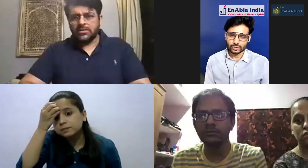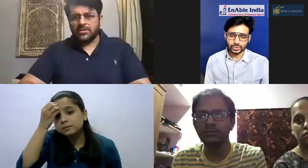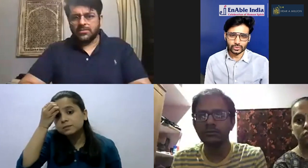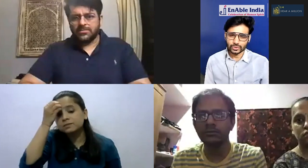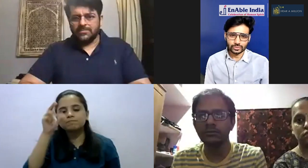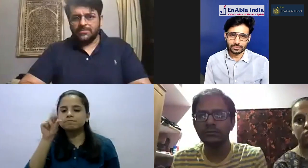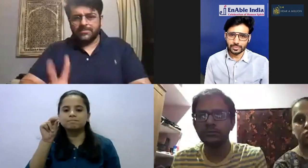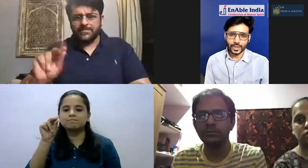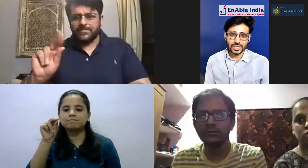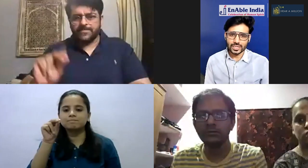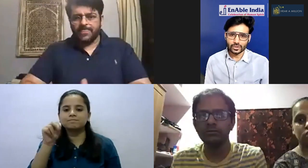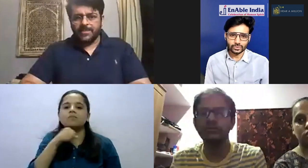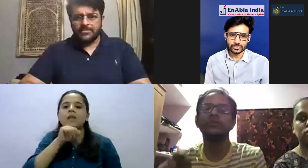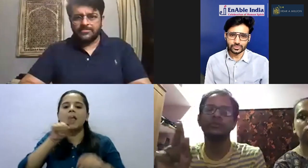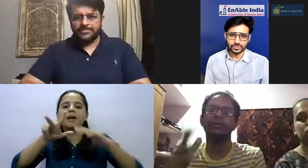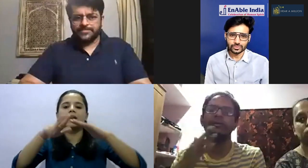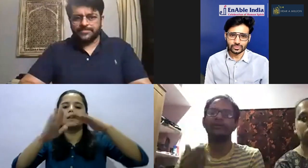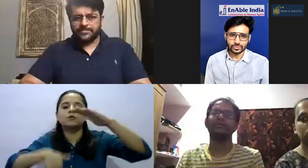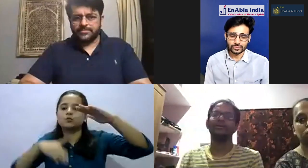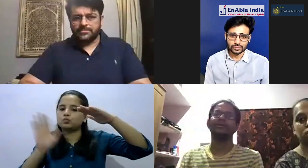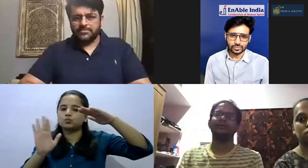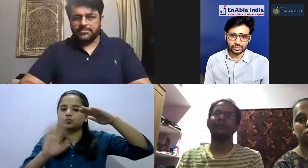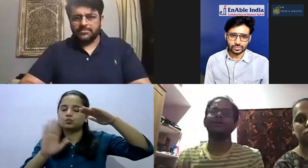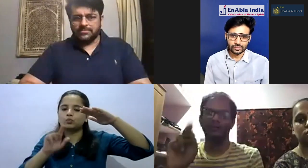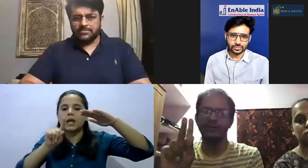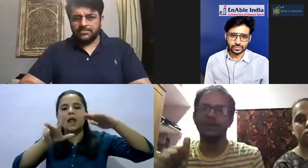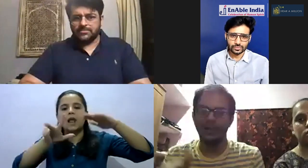No. Below 18. No.